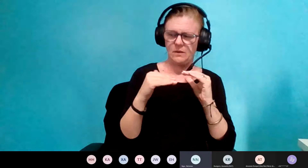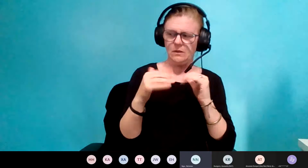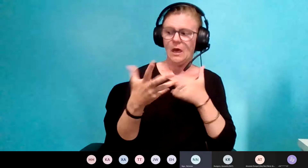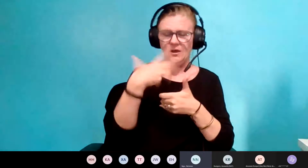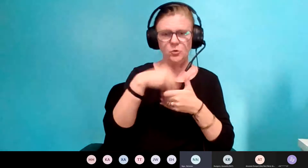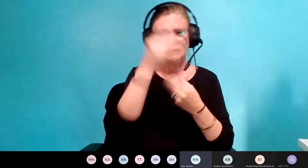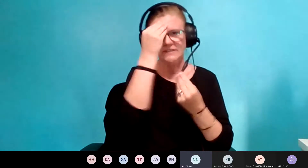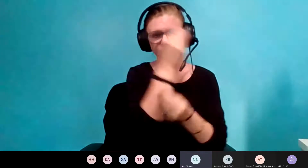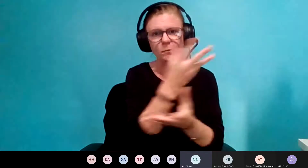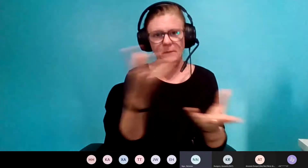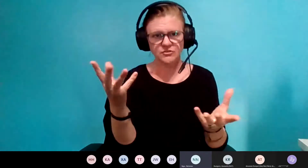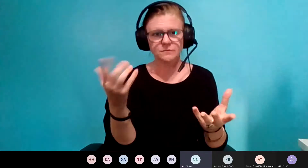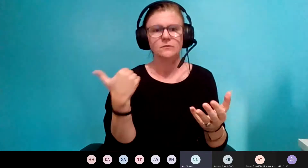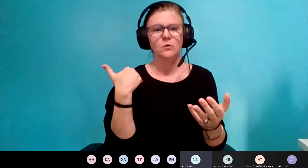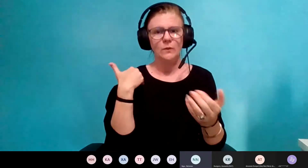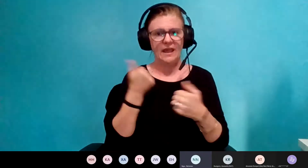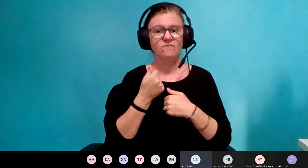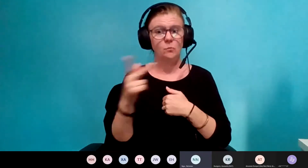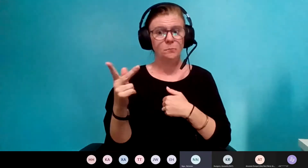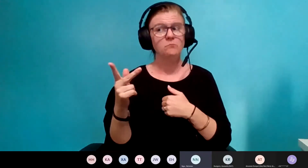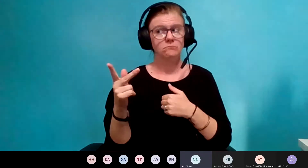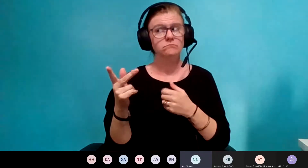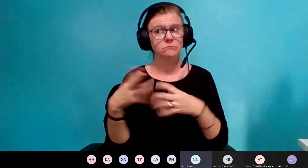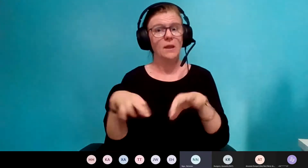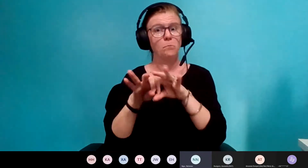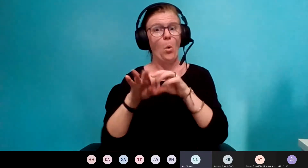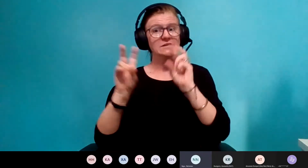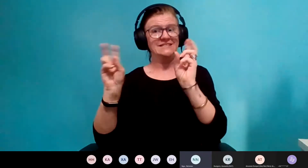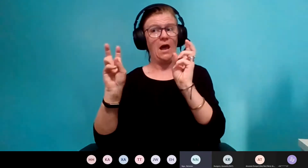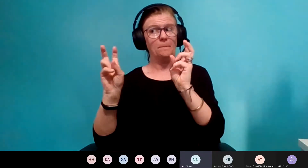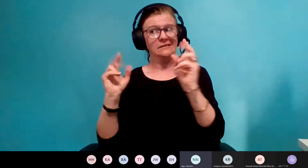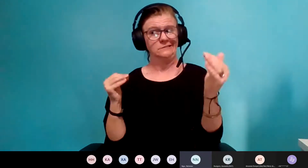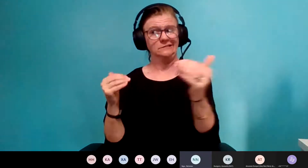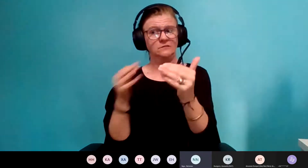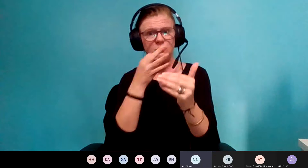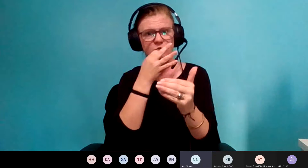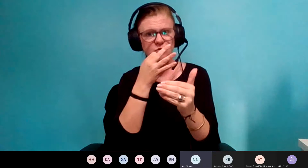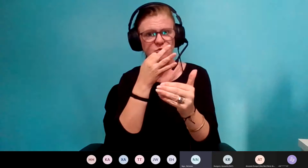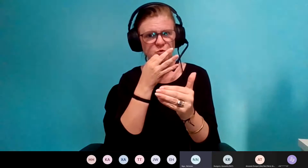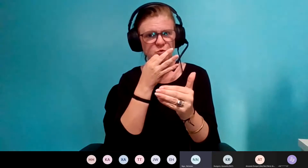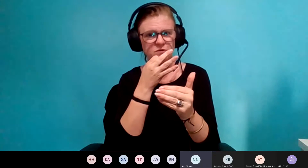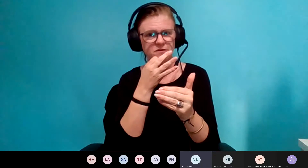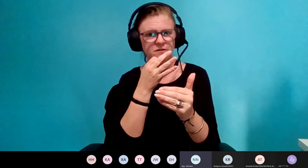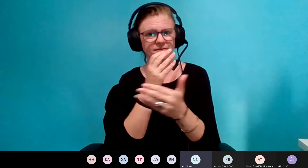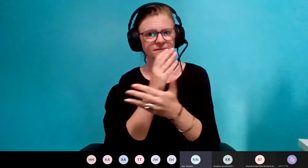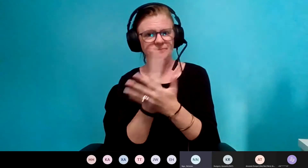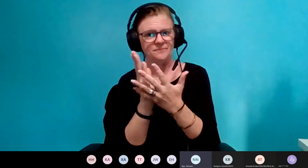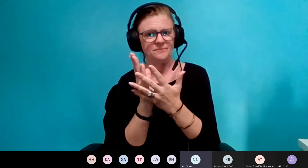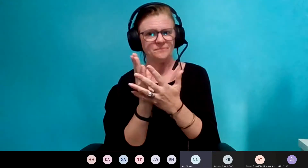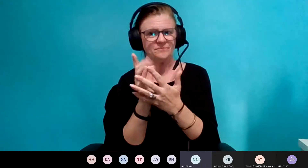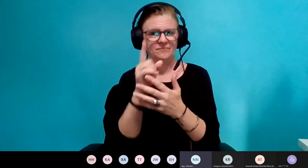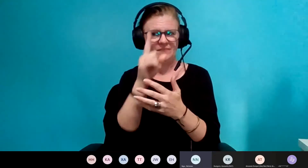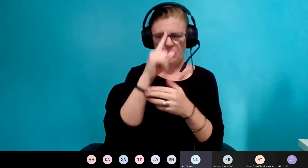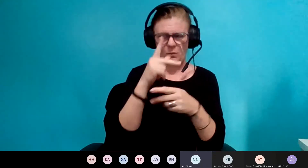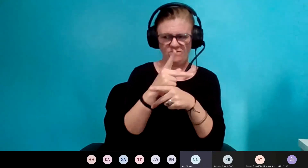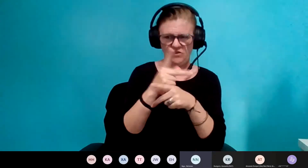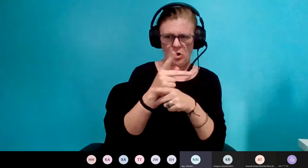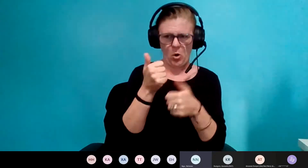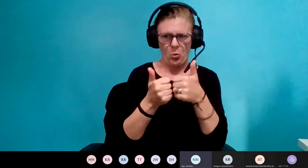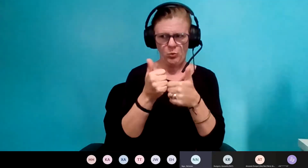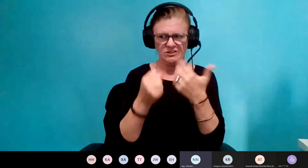information that we do have a few big items coming our way. It's a matter of kind of figuring out which is going to